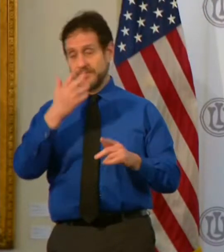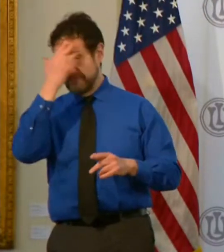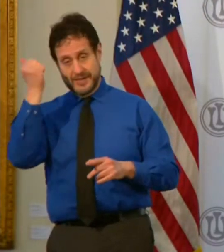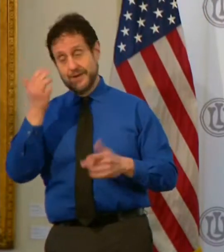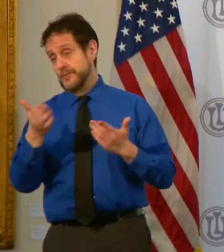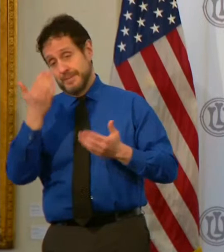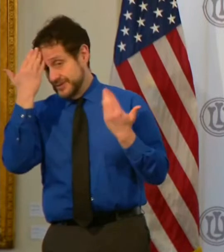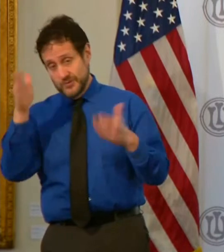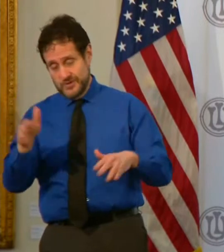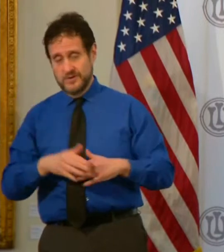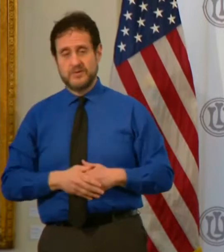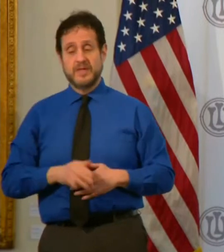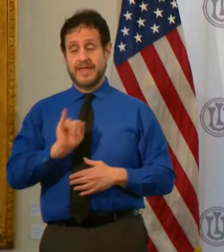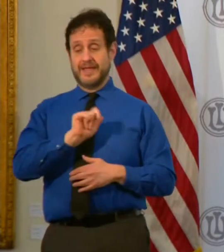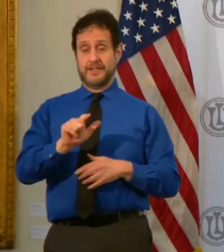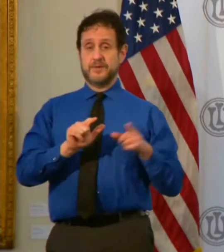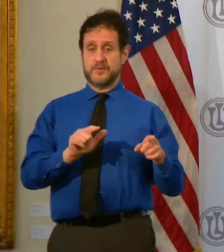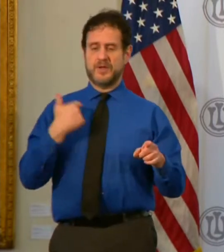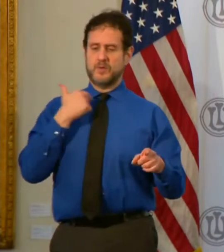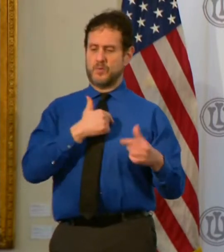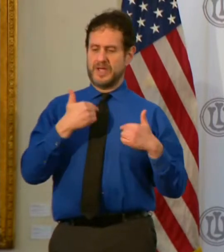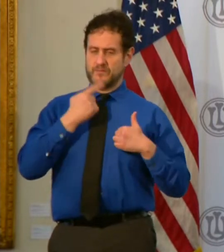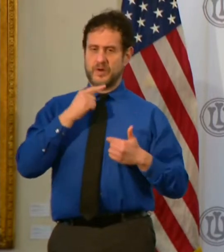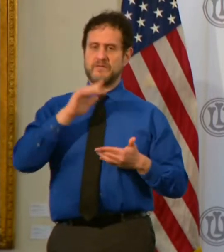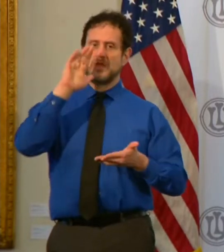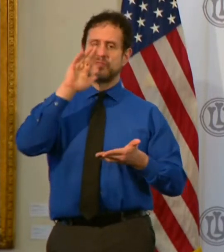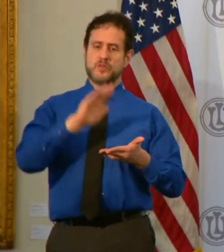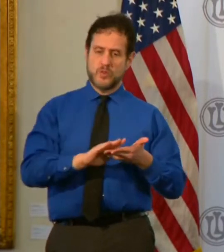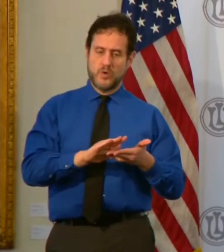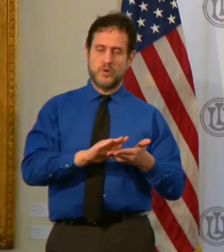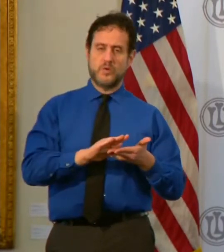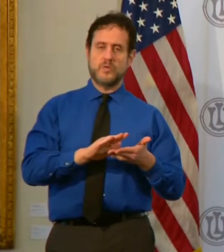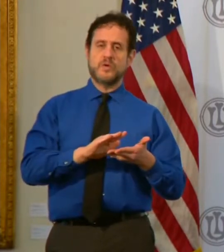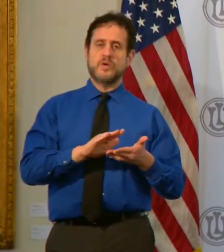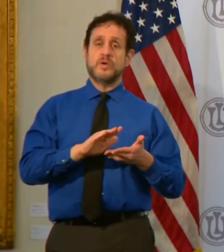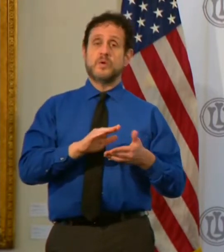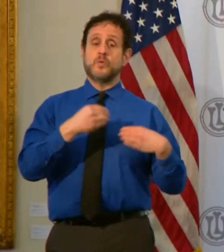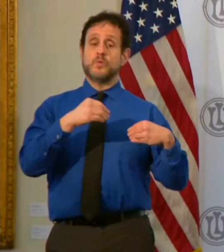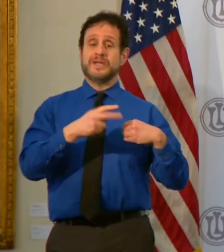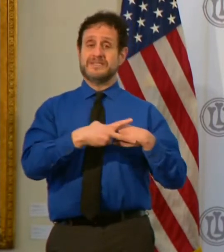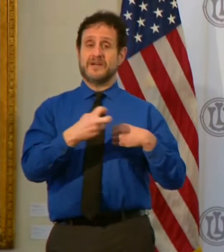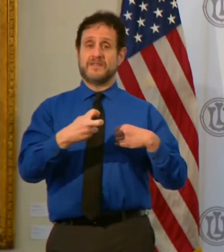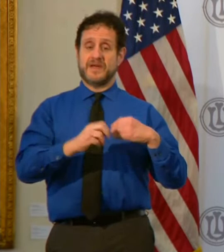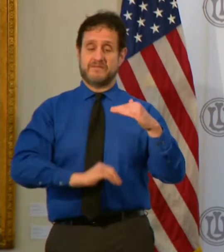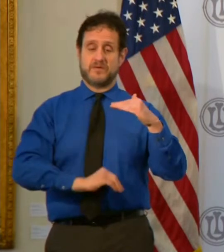know, Illinois has one of the lowest retail theft thresholds in the country.